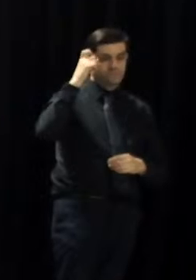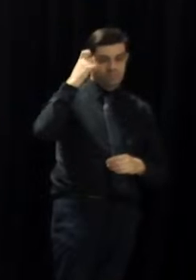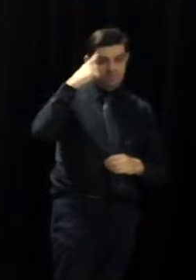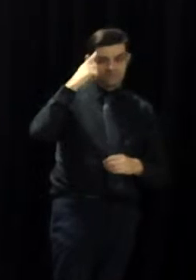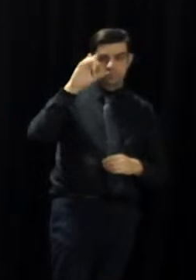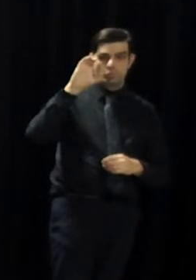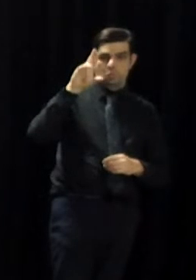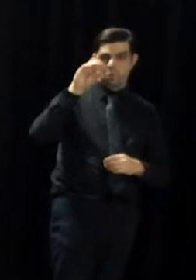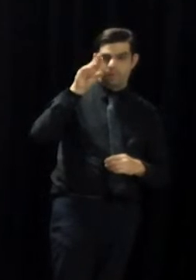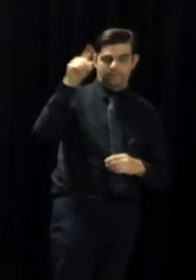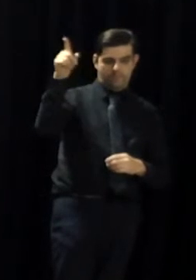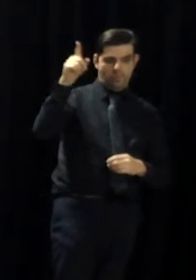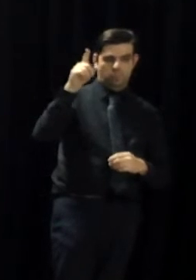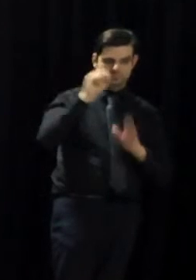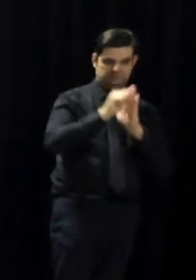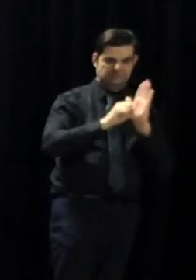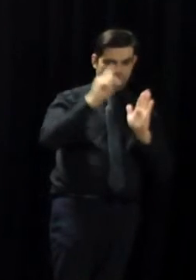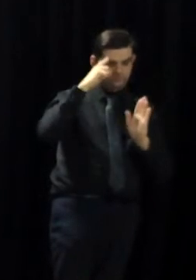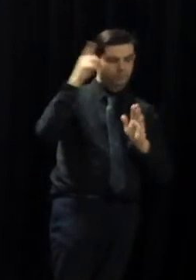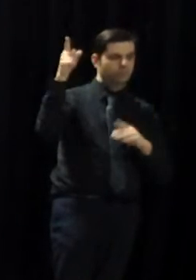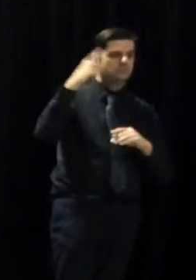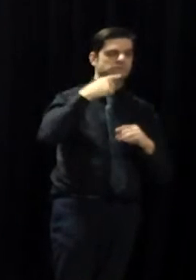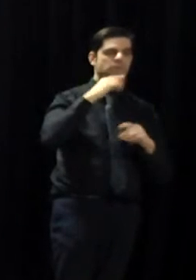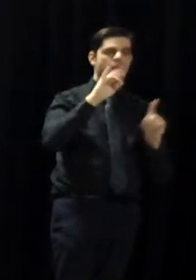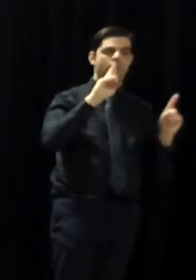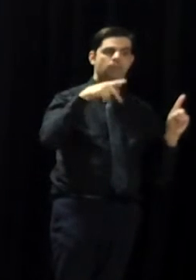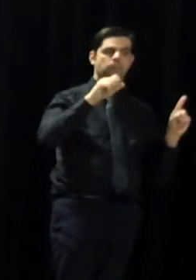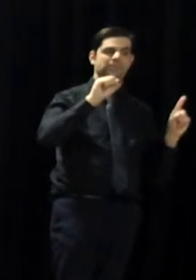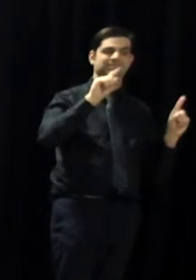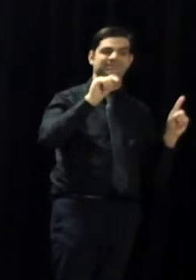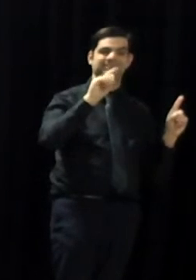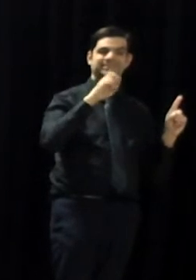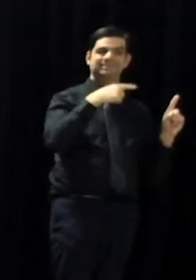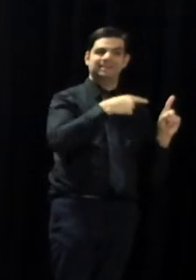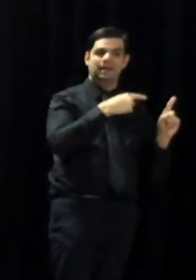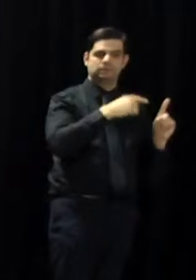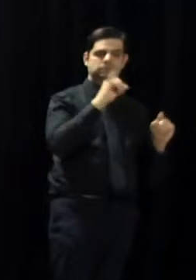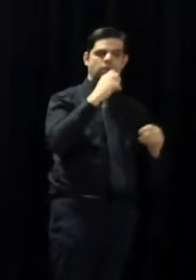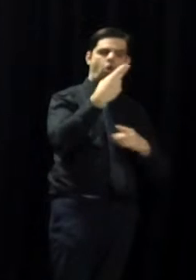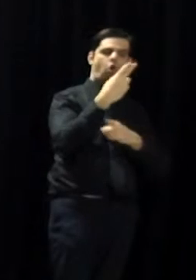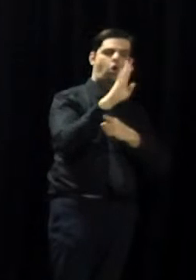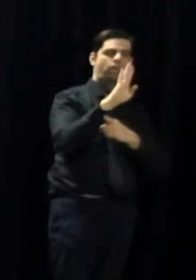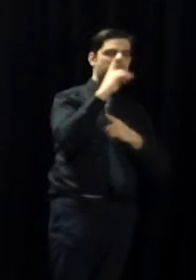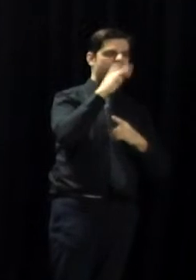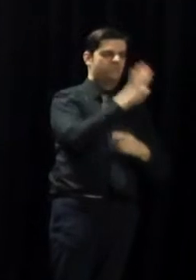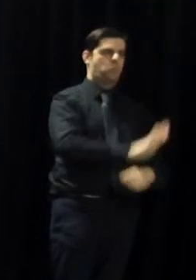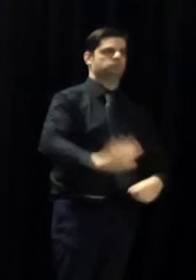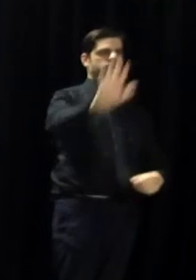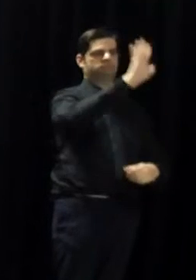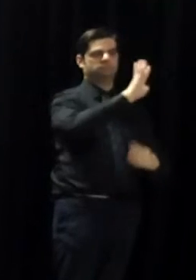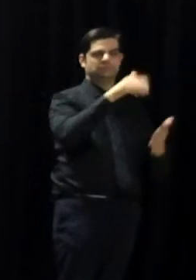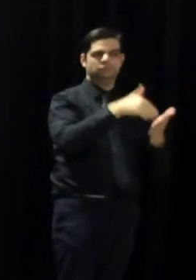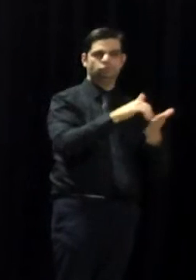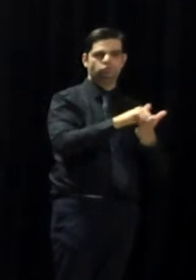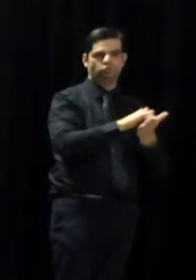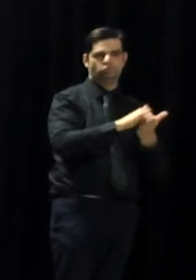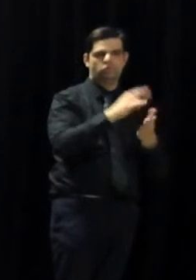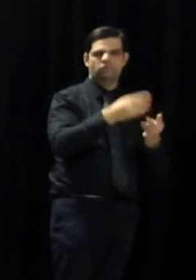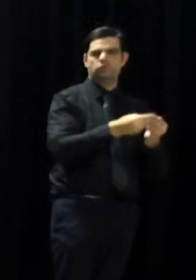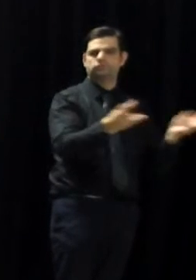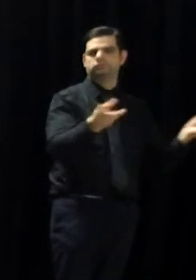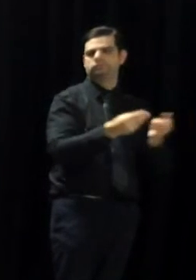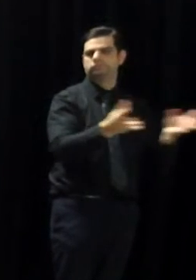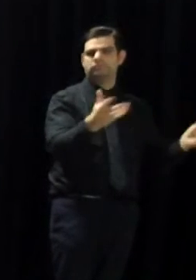And I'm wondering how your plans will blend together as this moves on. Yeah, that's really more of a chain of command with the actual